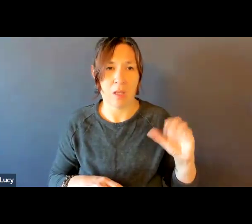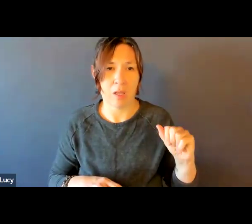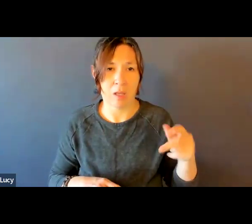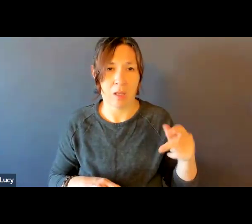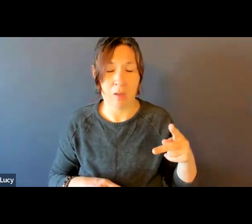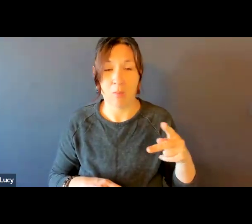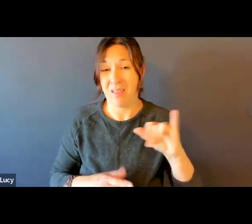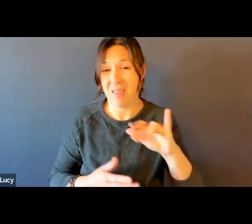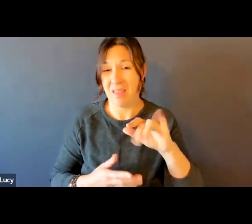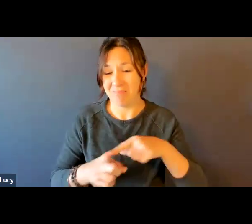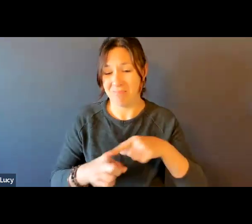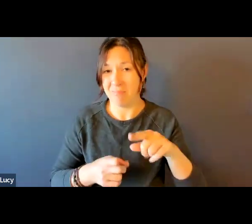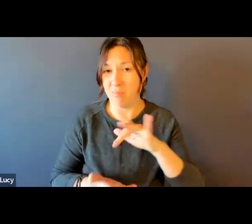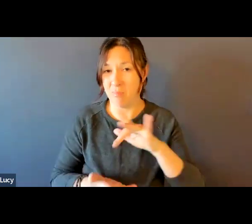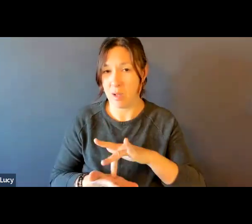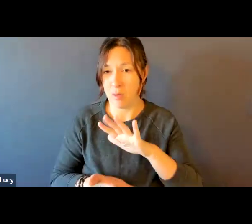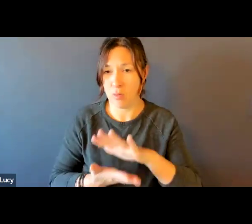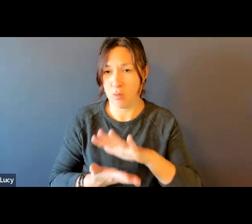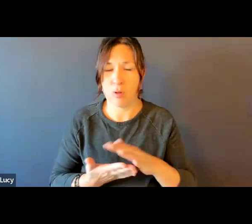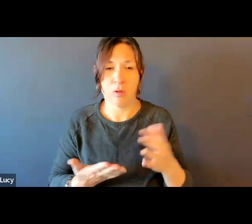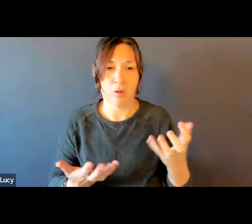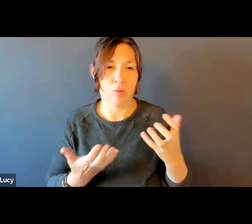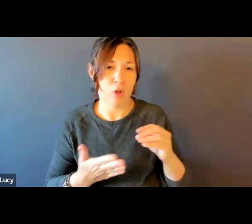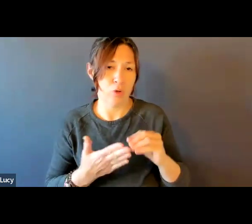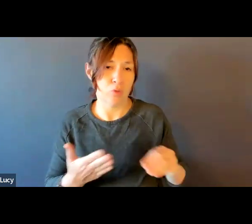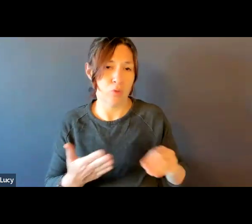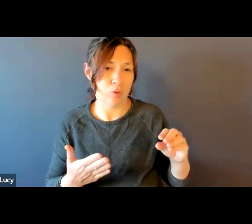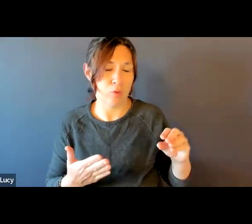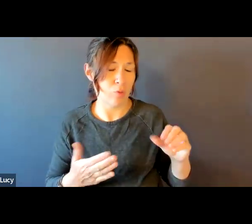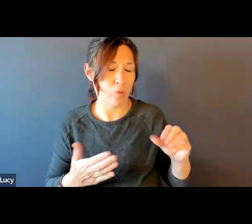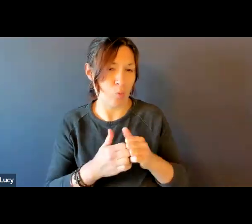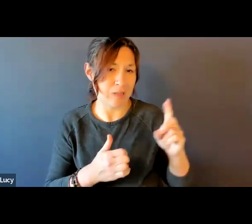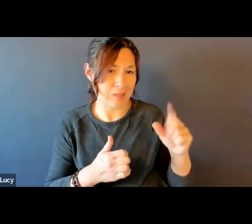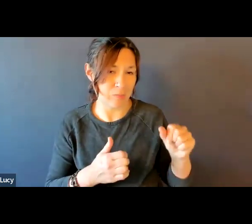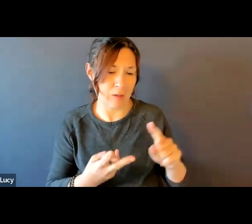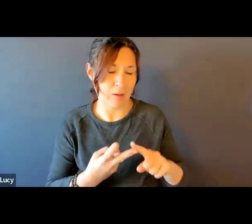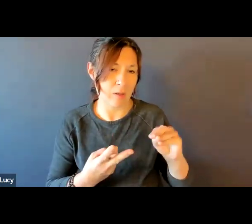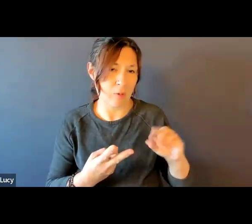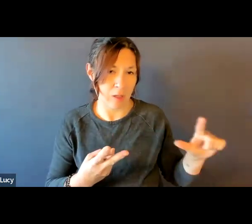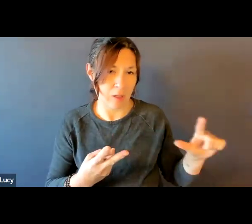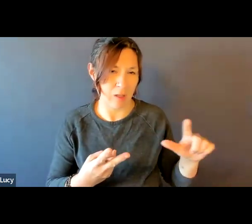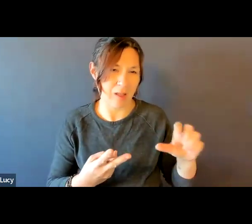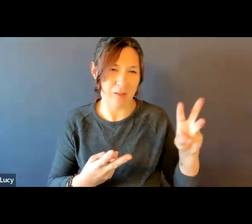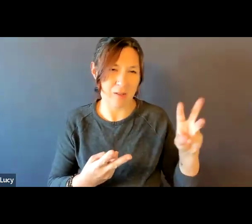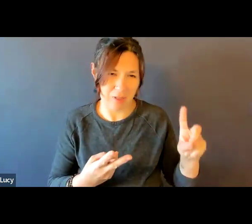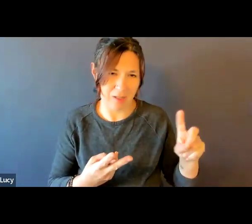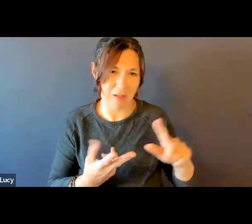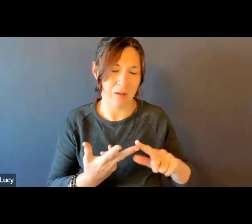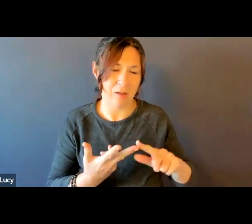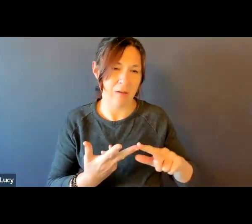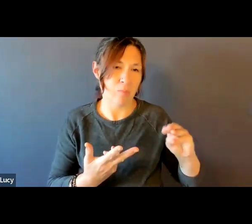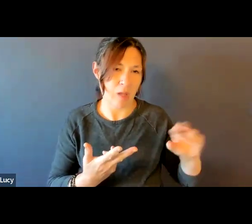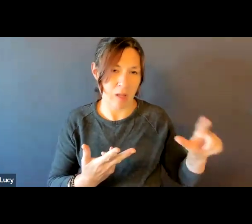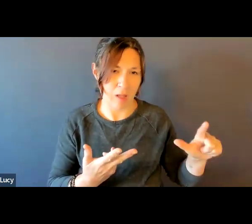school, and having our students with disabilities and multilingual learners engage in conversations about their future and working with